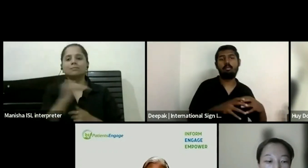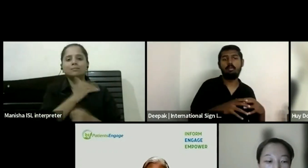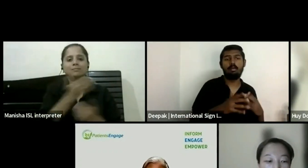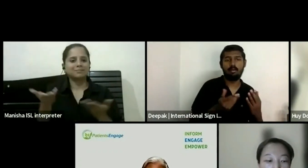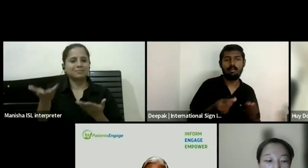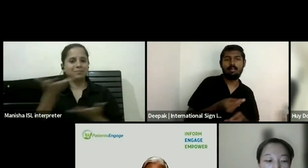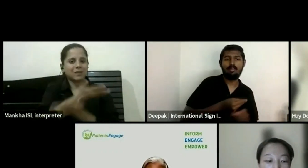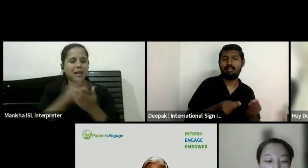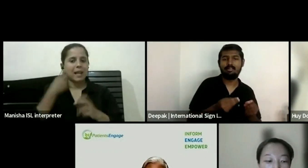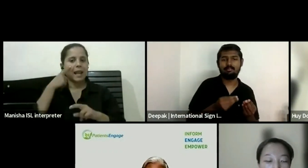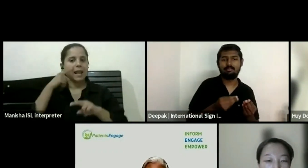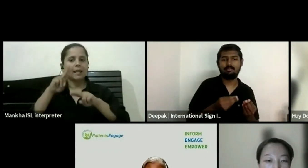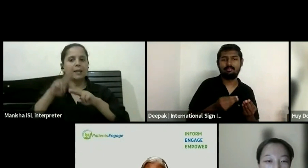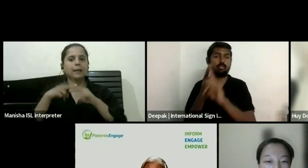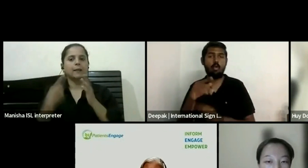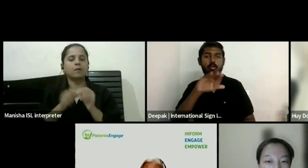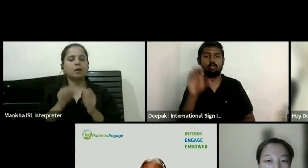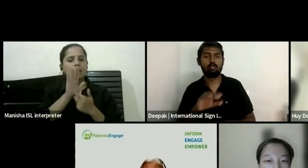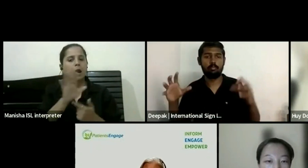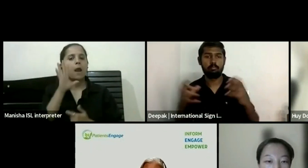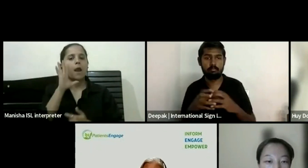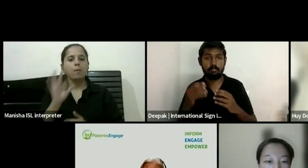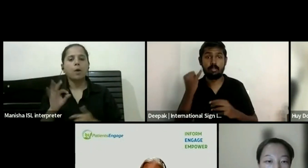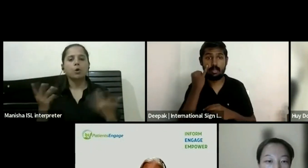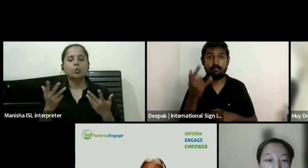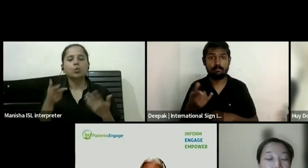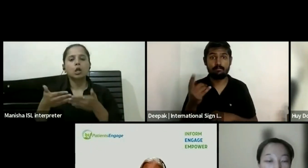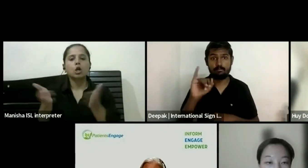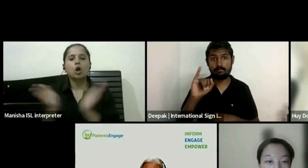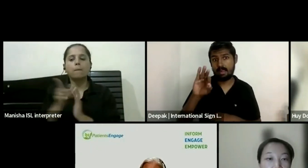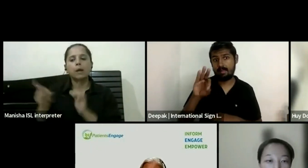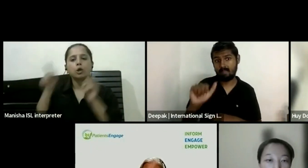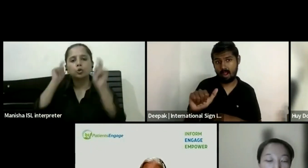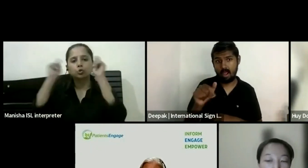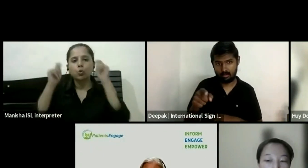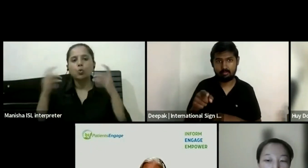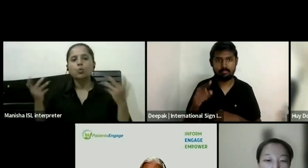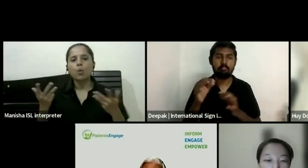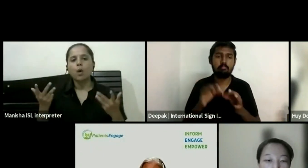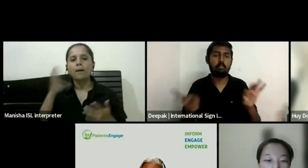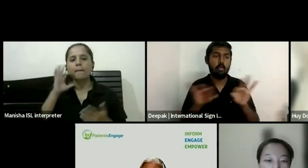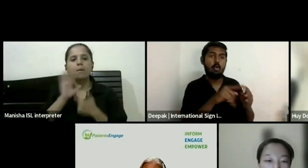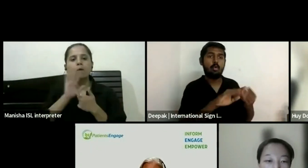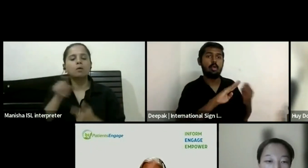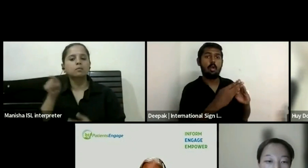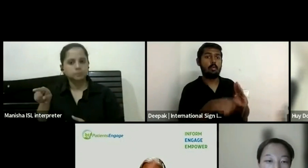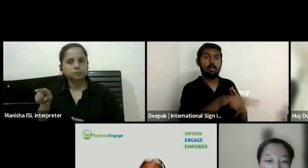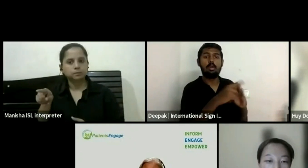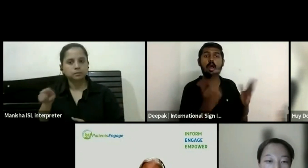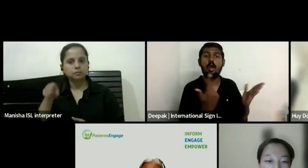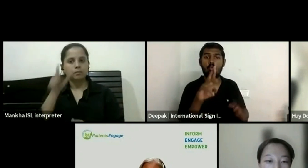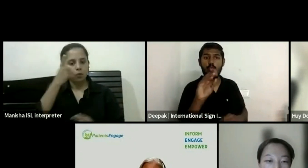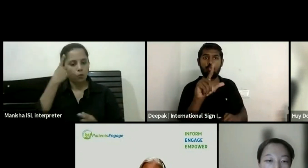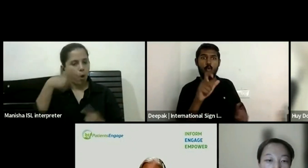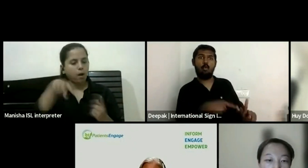to highlight the importance of the role of the community in providing for the well-being